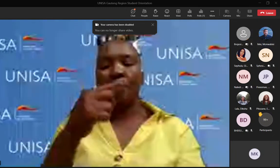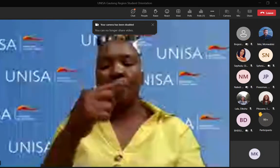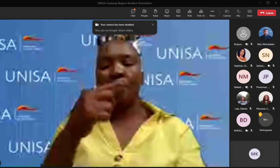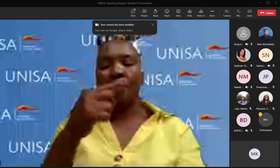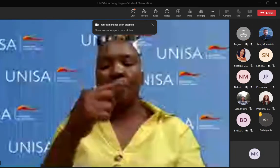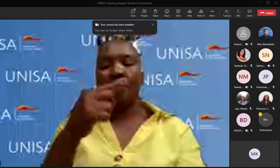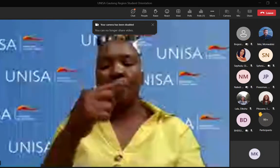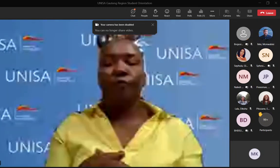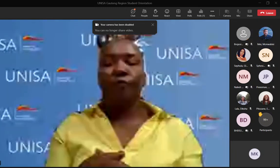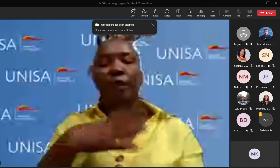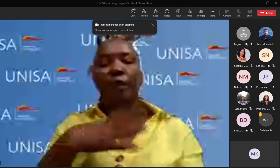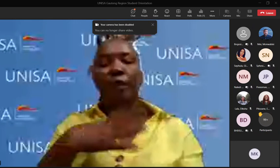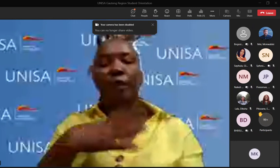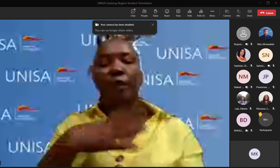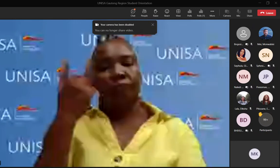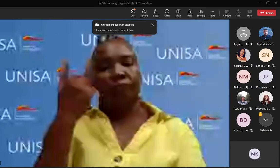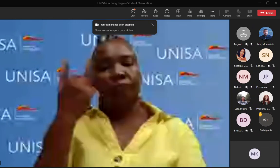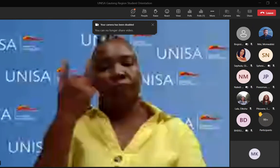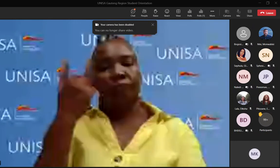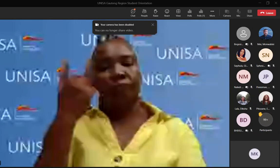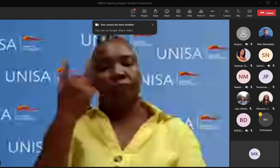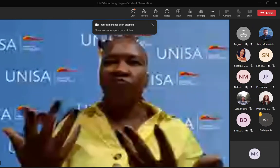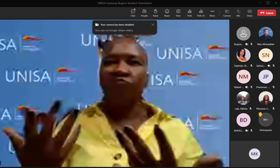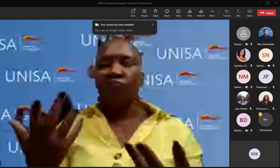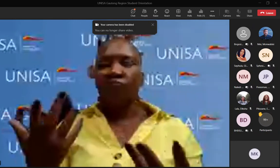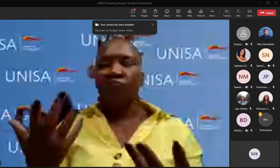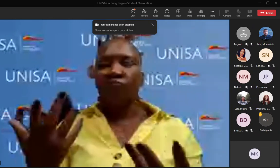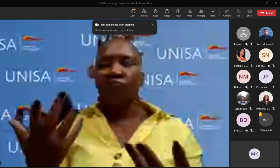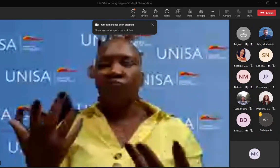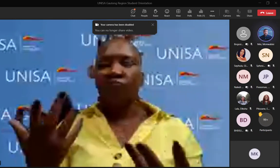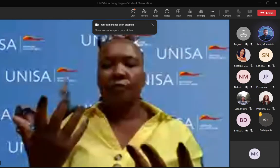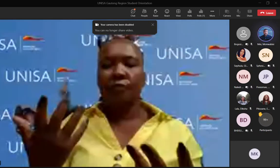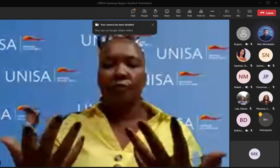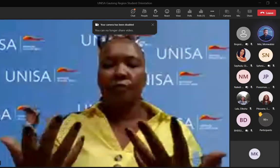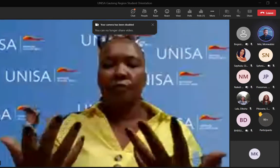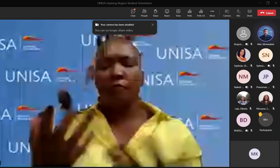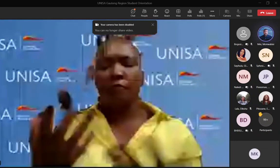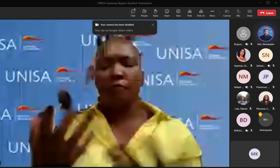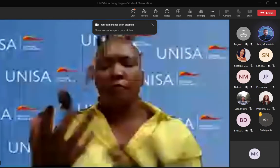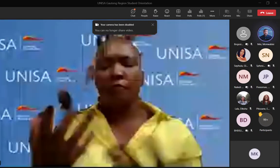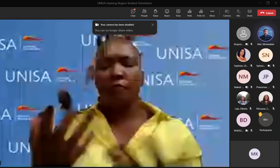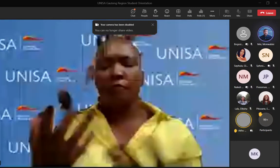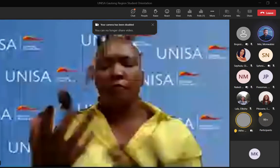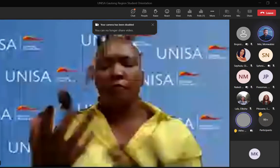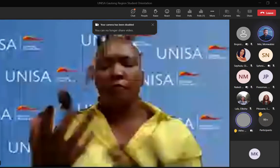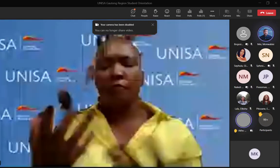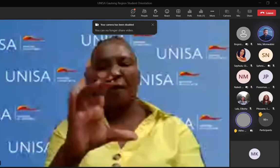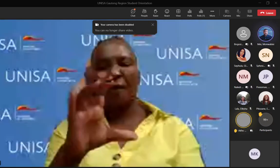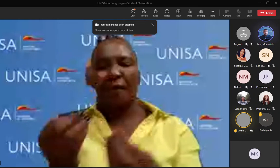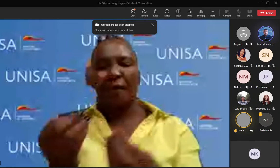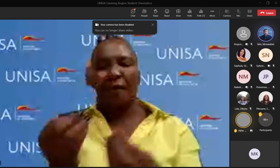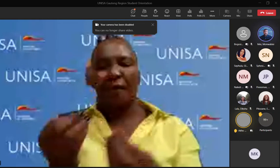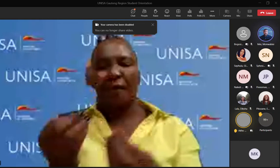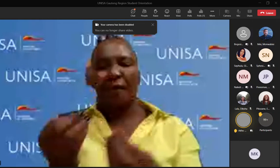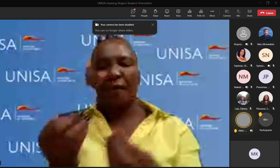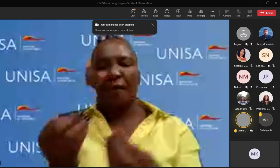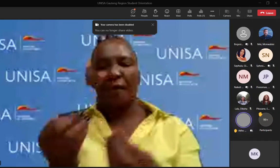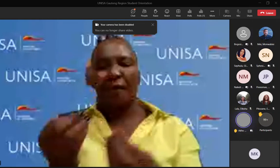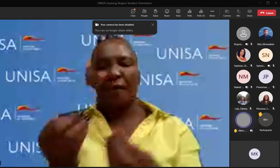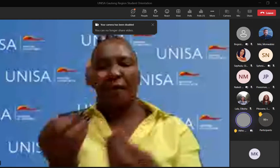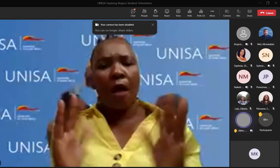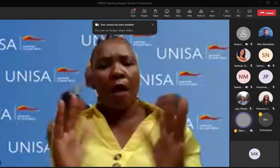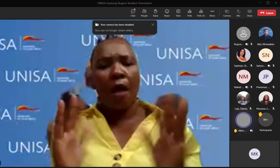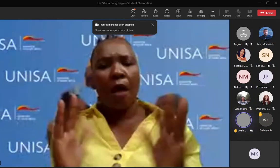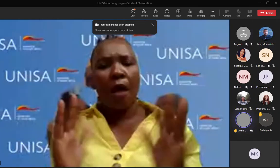would like to to understand um the the SRC thing how do I I